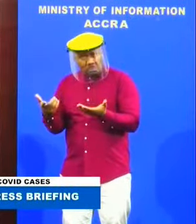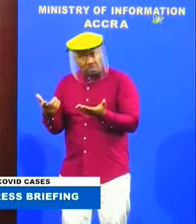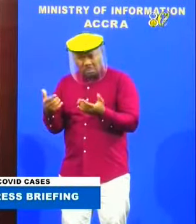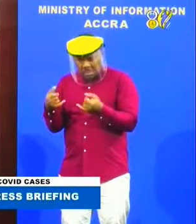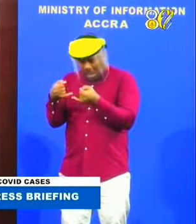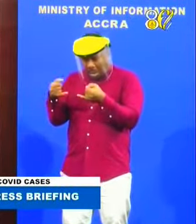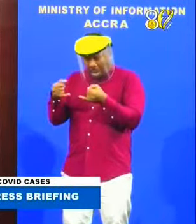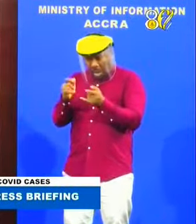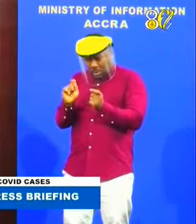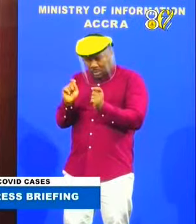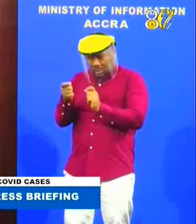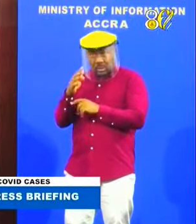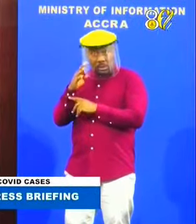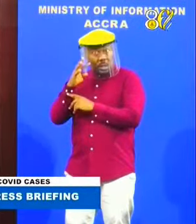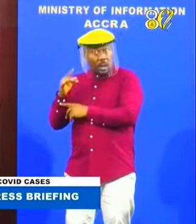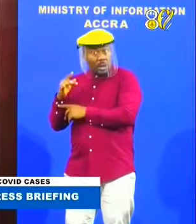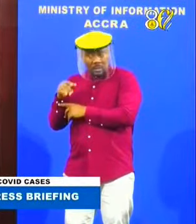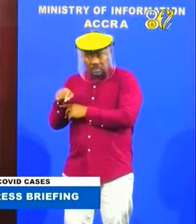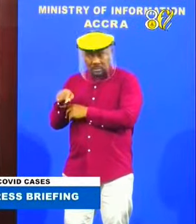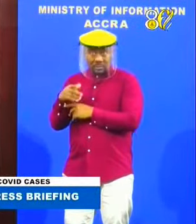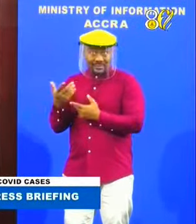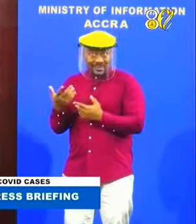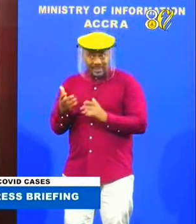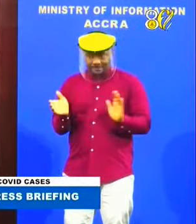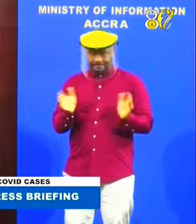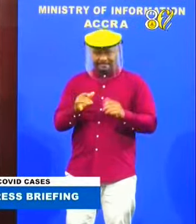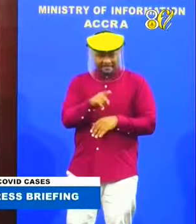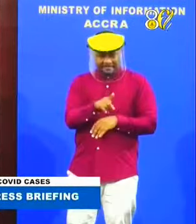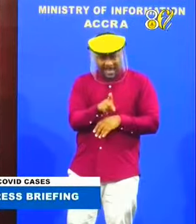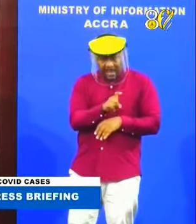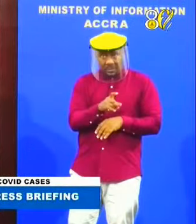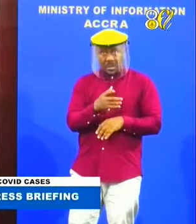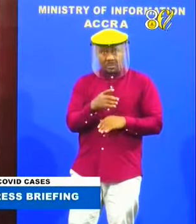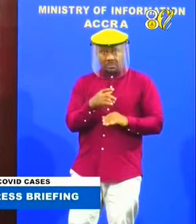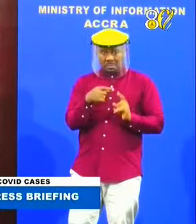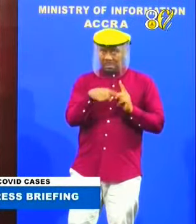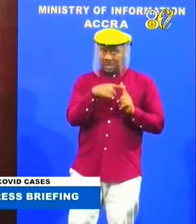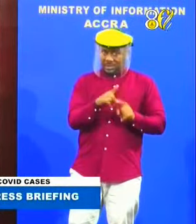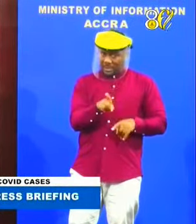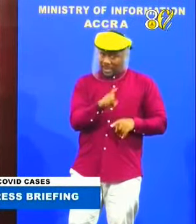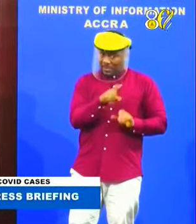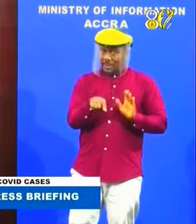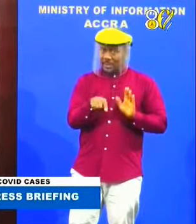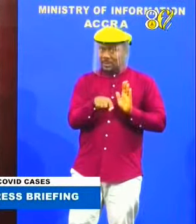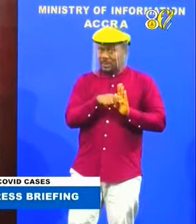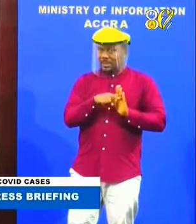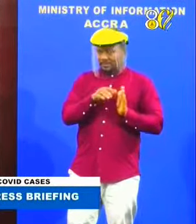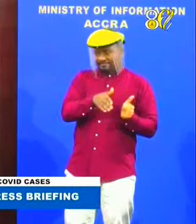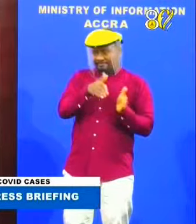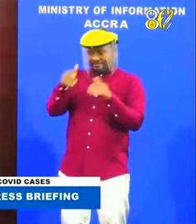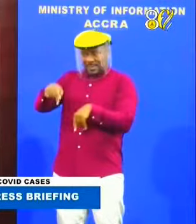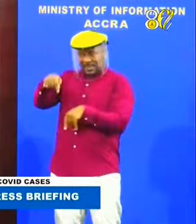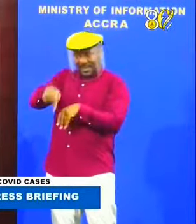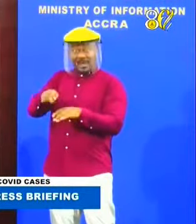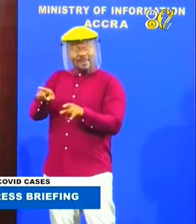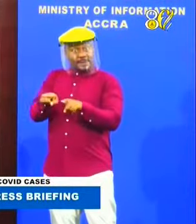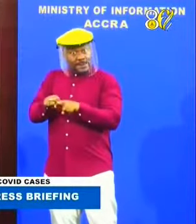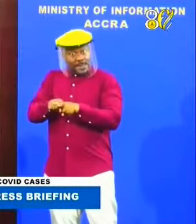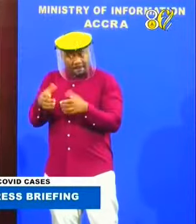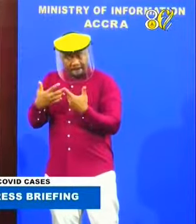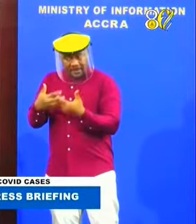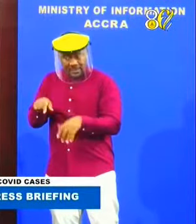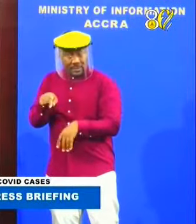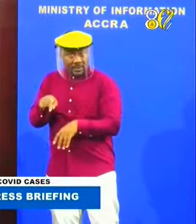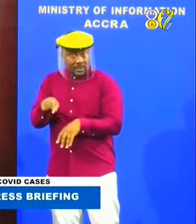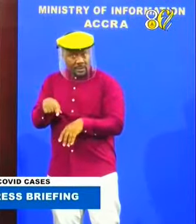positive by that machine. If it is negative by PCR, it should be negative by that machine. In doing so, we